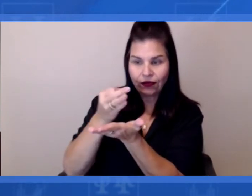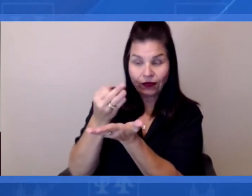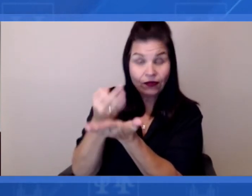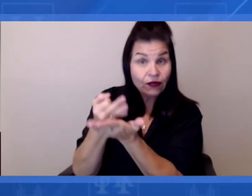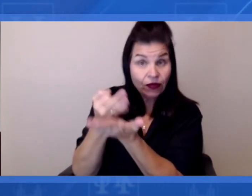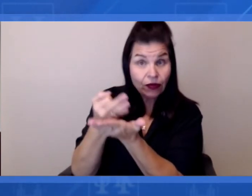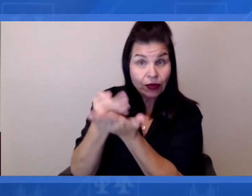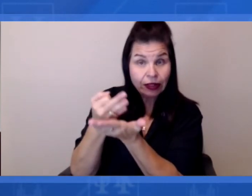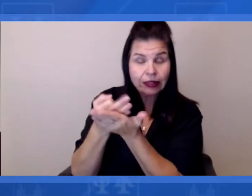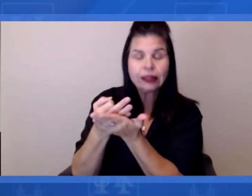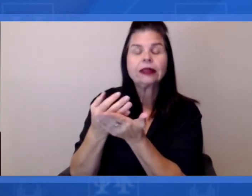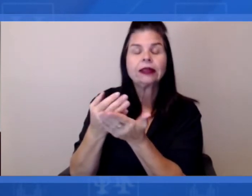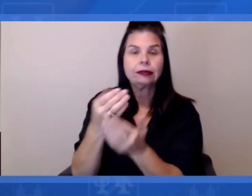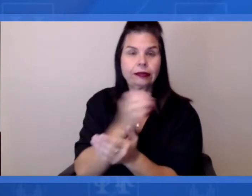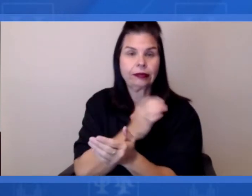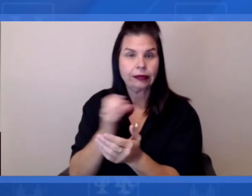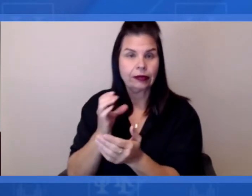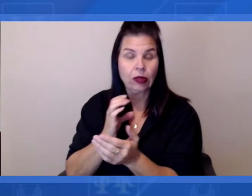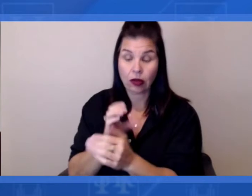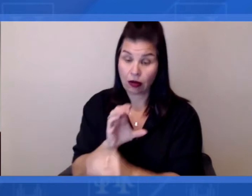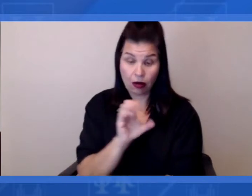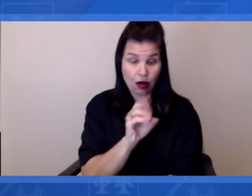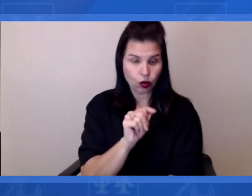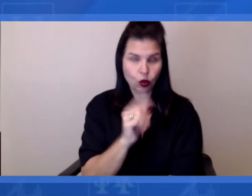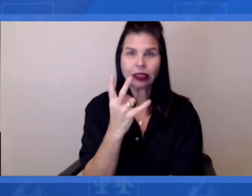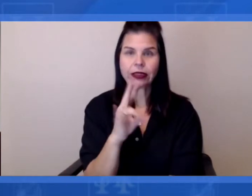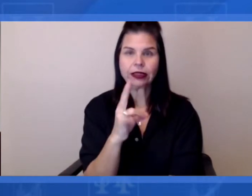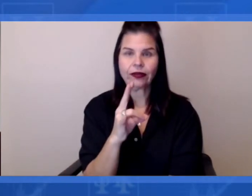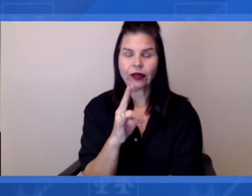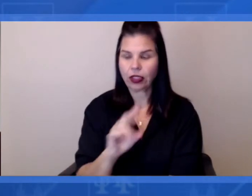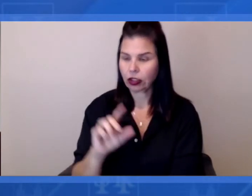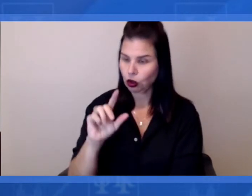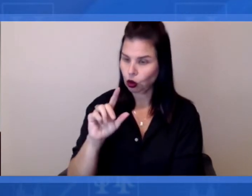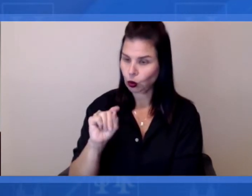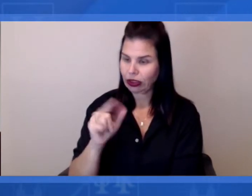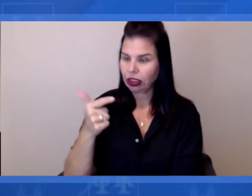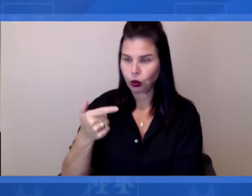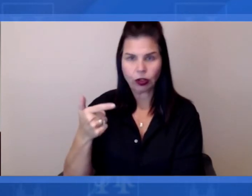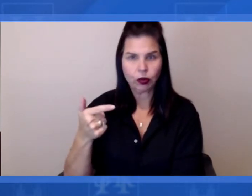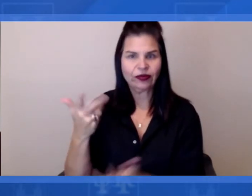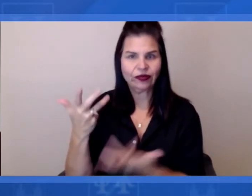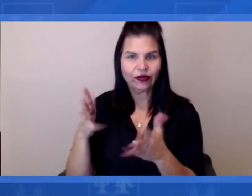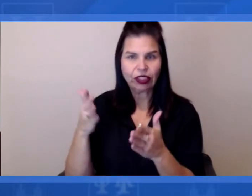Committee on October 7th, 2021.